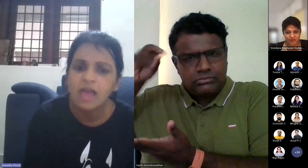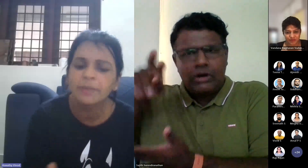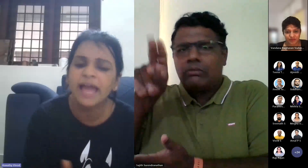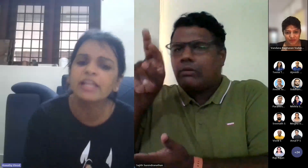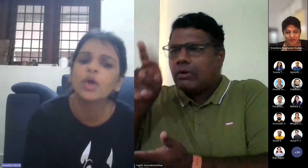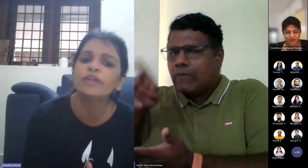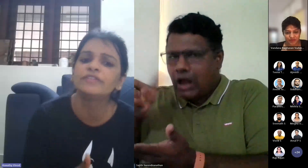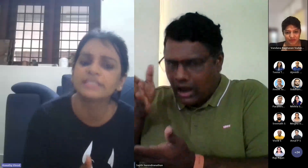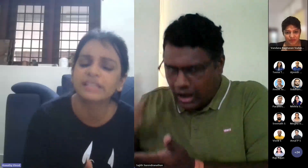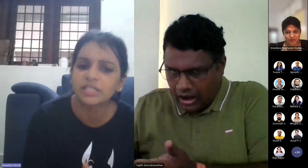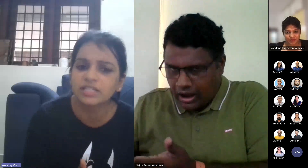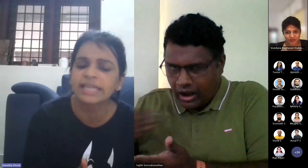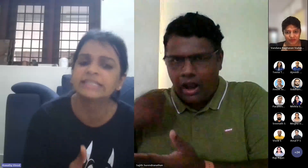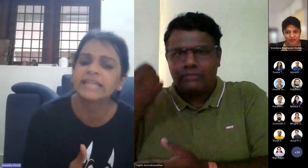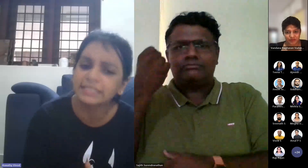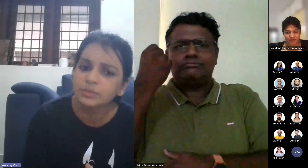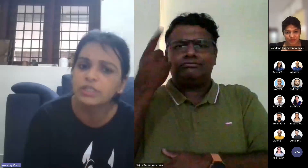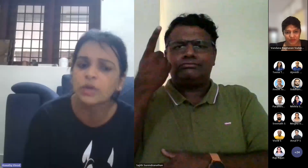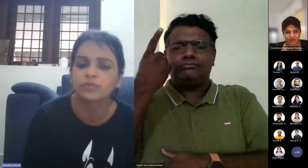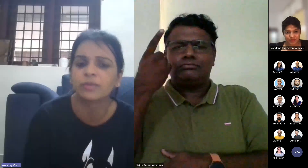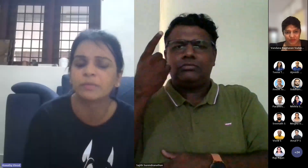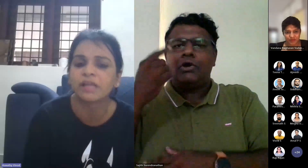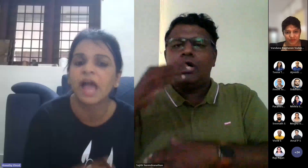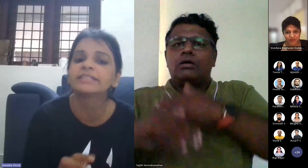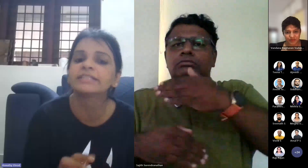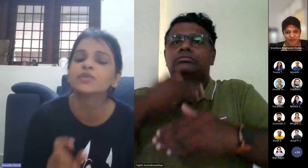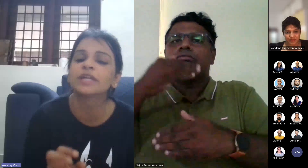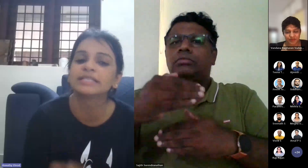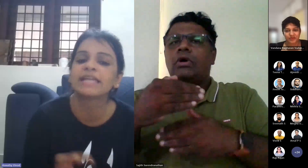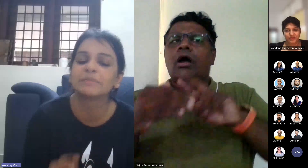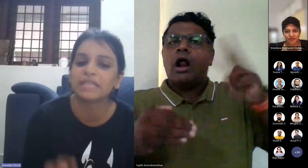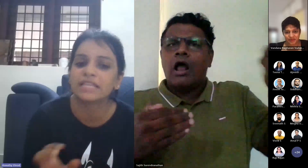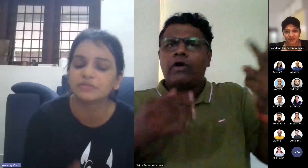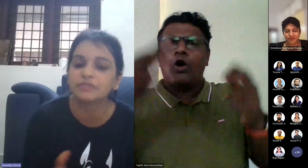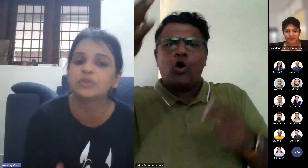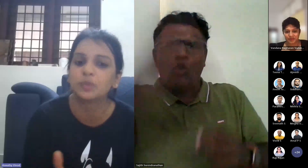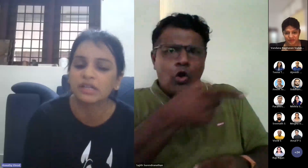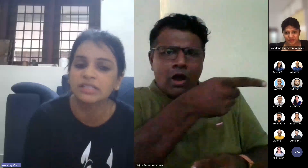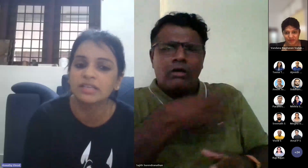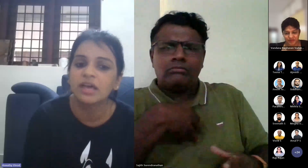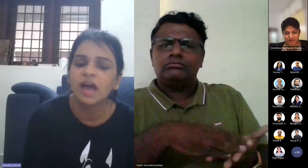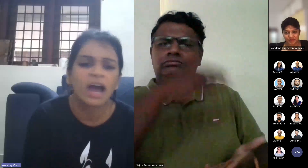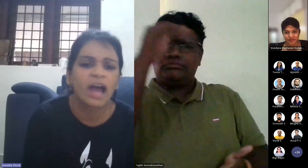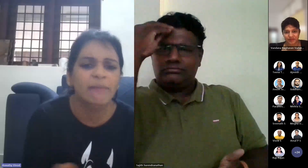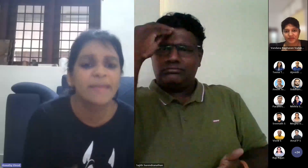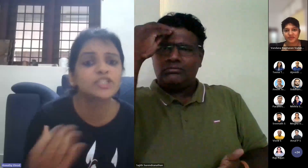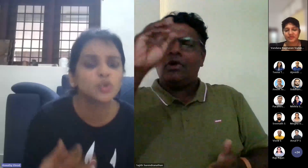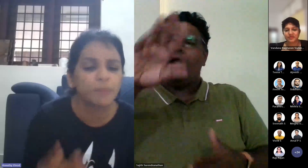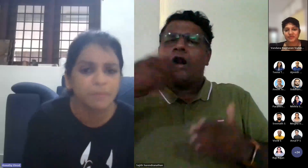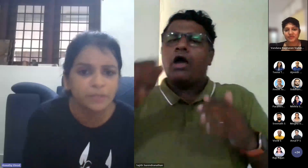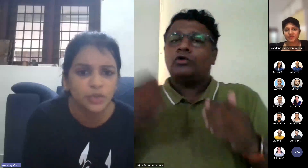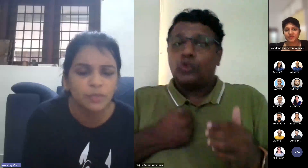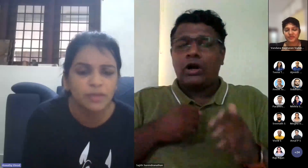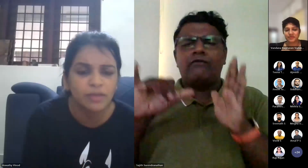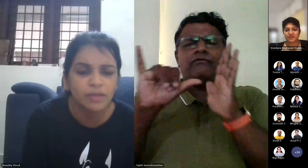gestures. But I had a lot of discussions. I interacted with a lot of people. I tried to understand meanings of different words. I met